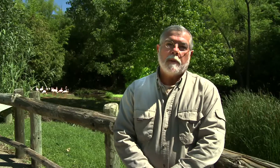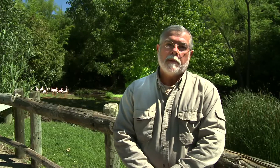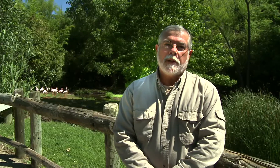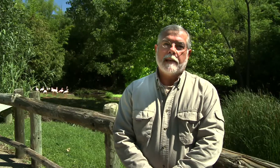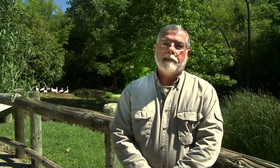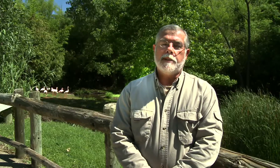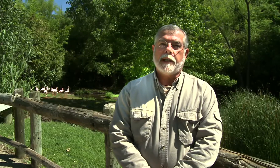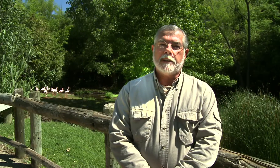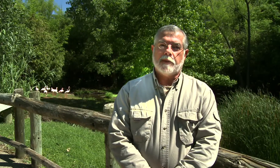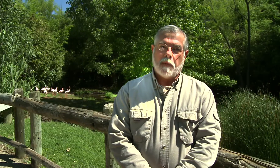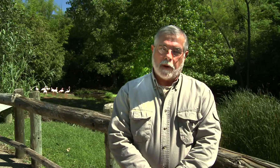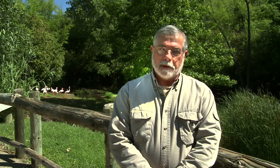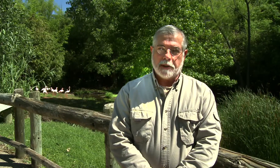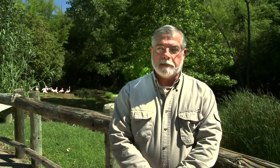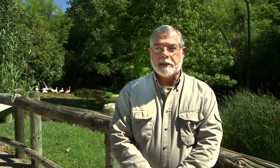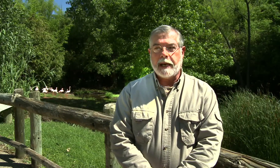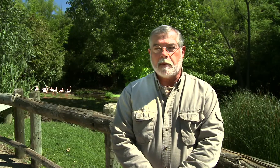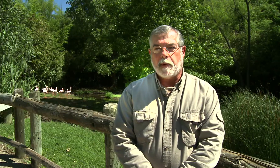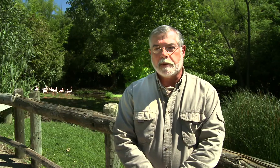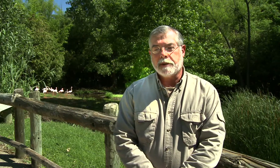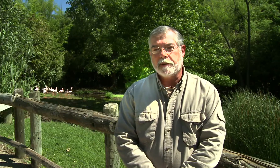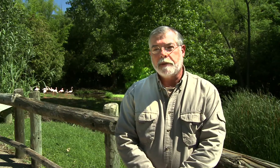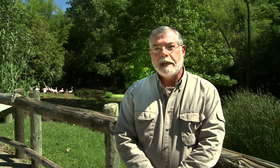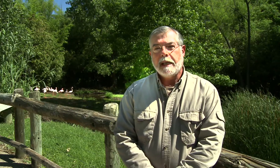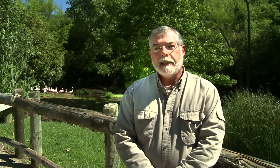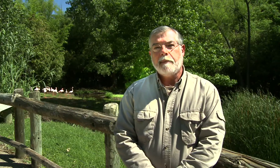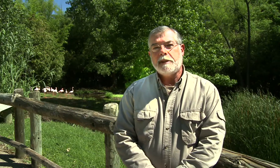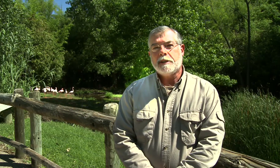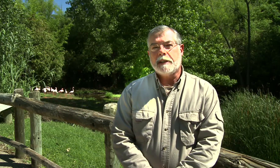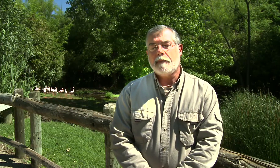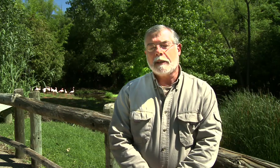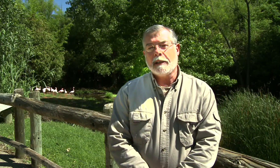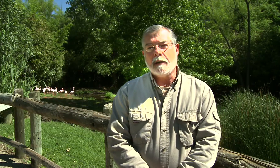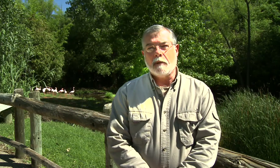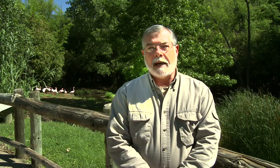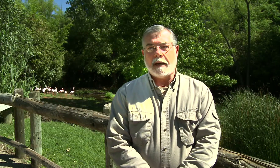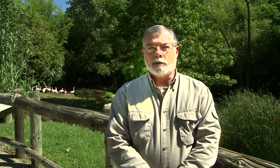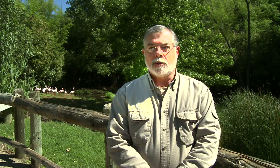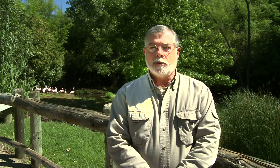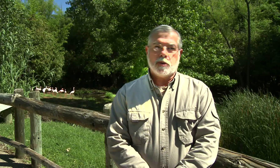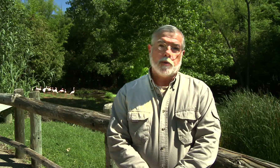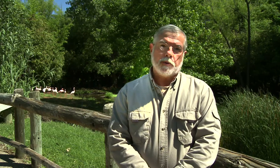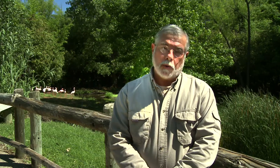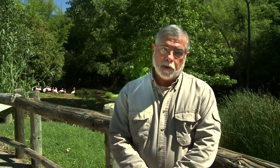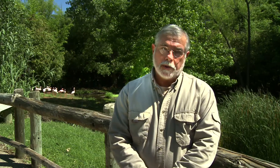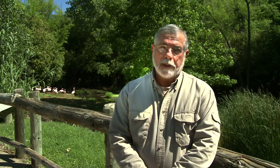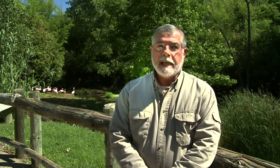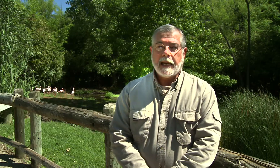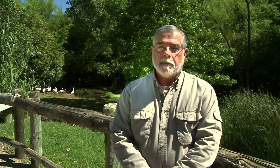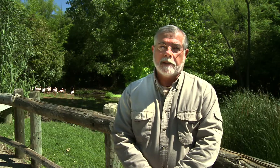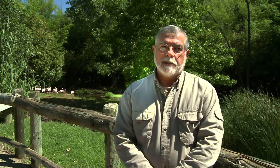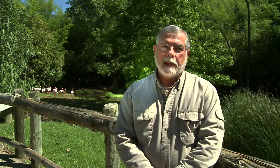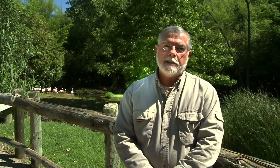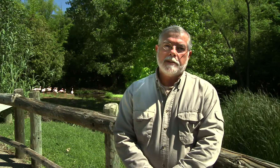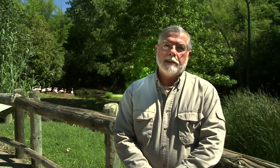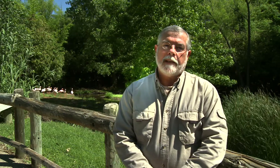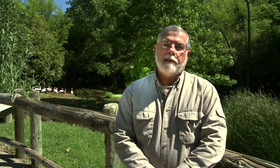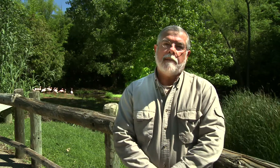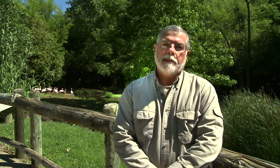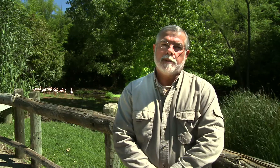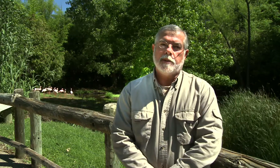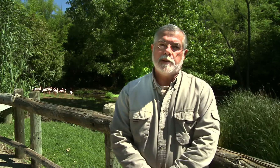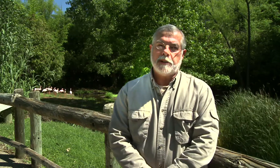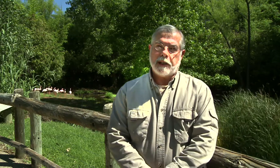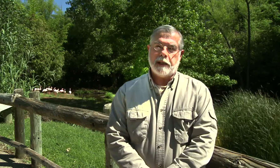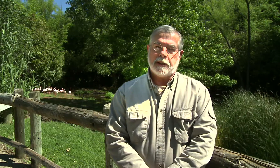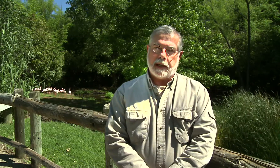When most people think of educational partnerships at Cameron Park Zoo, the images that typically come to mind are zoo school tours and presentations